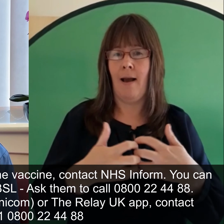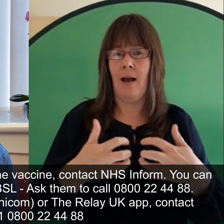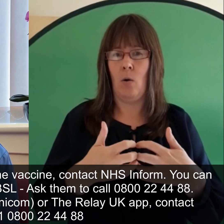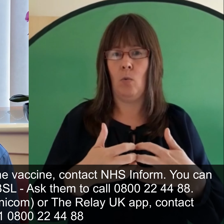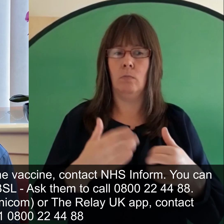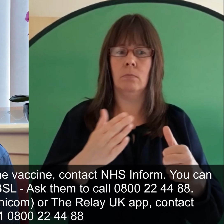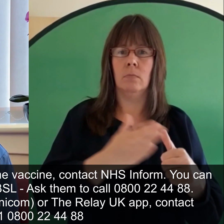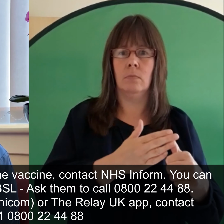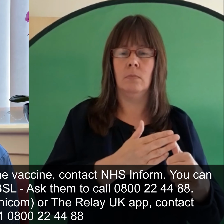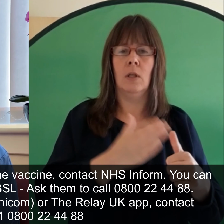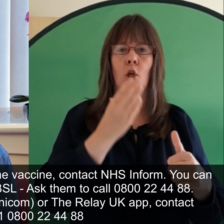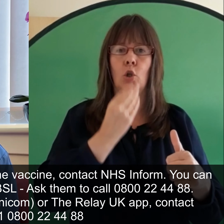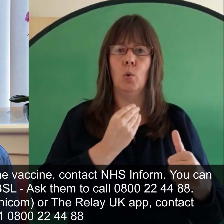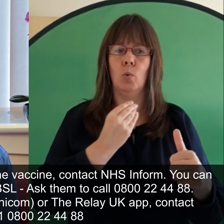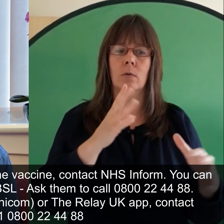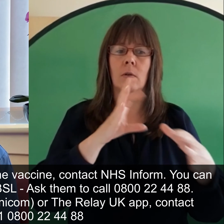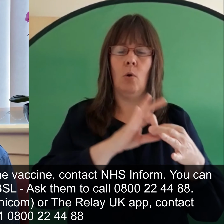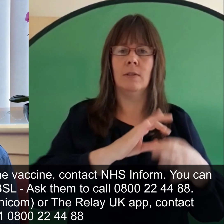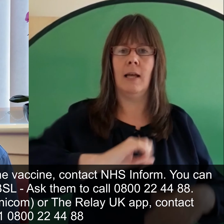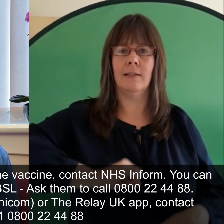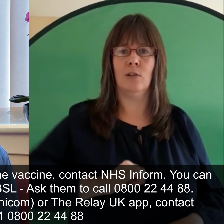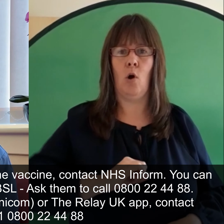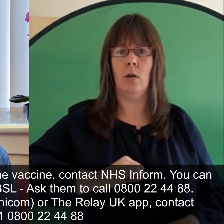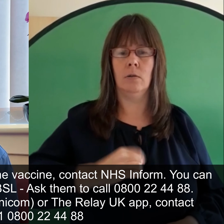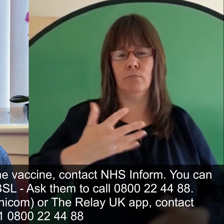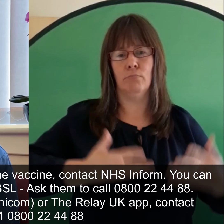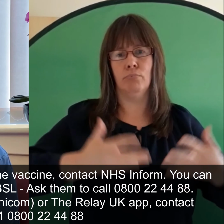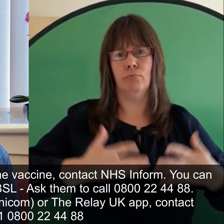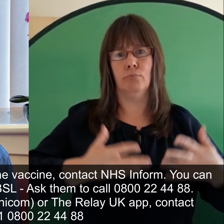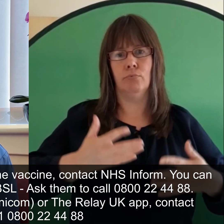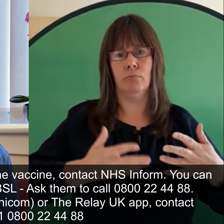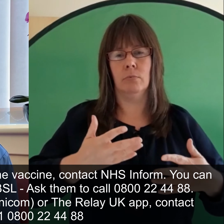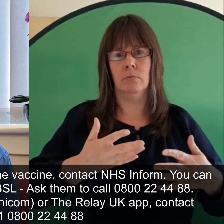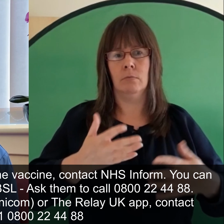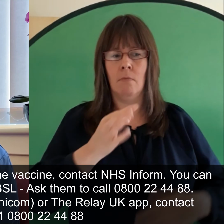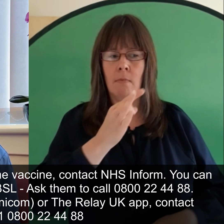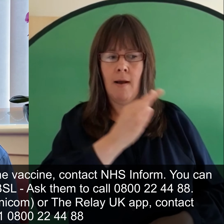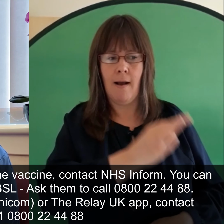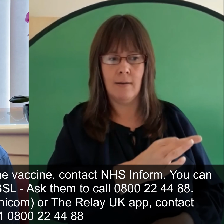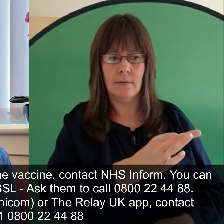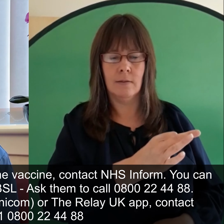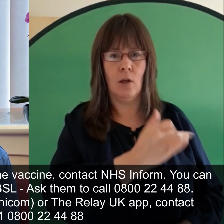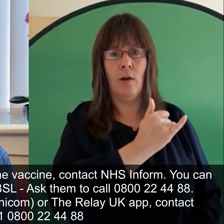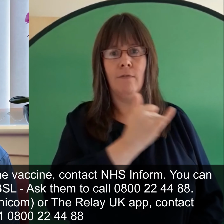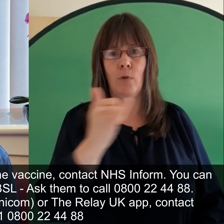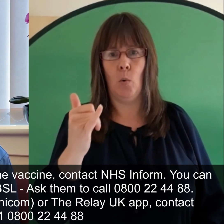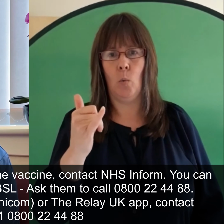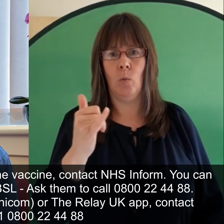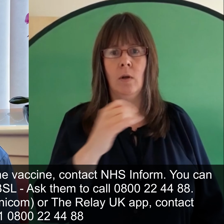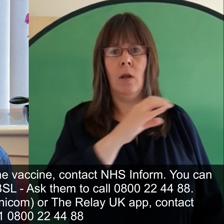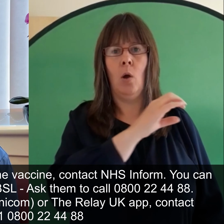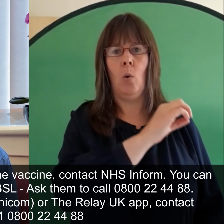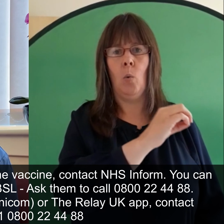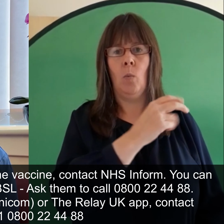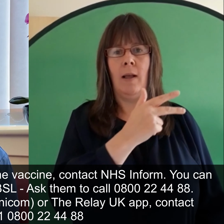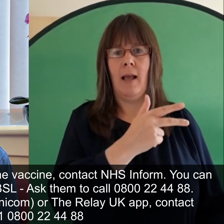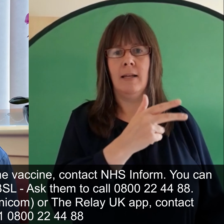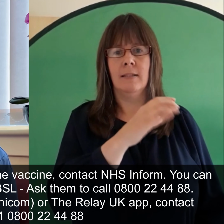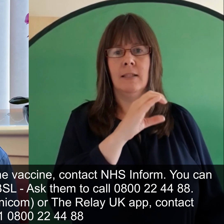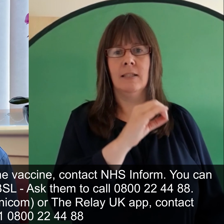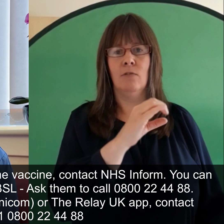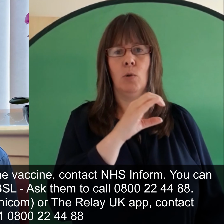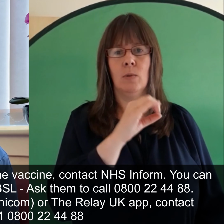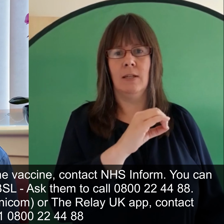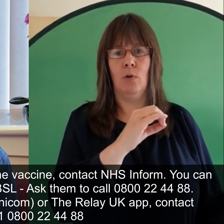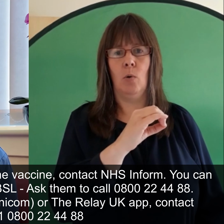ContactScotland-BSL Ask them to call 0800